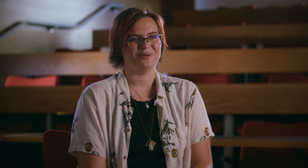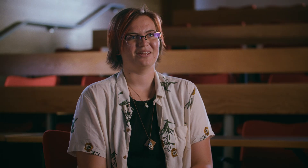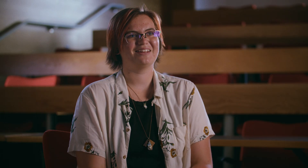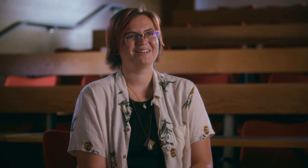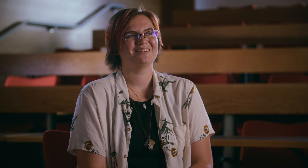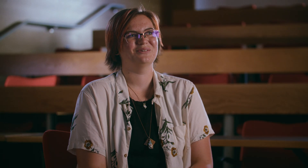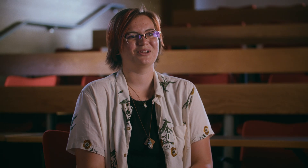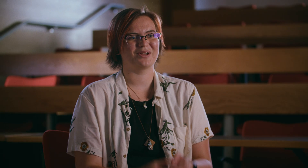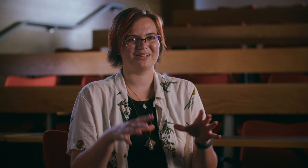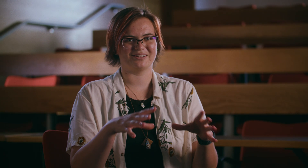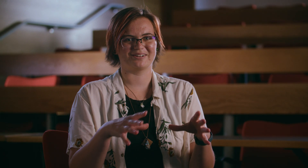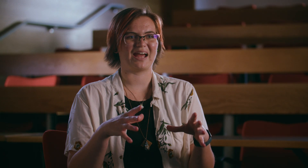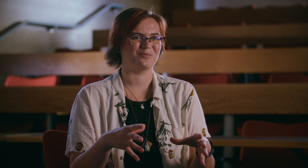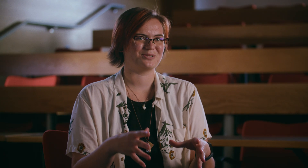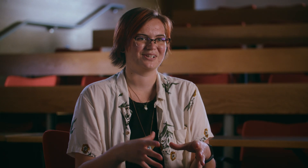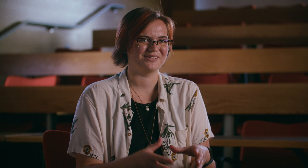We quickly learned how much we could do.